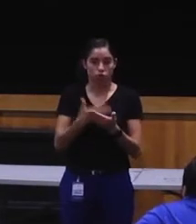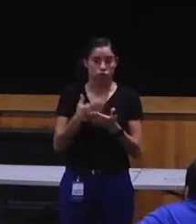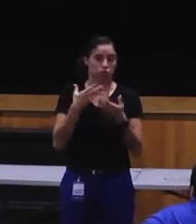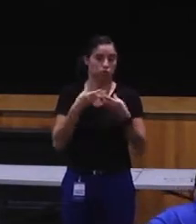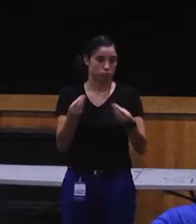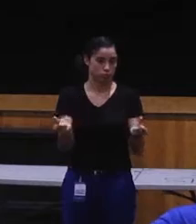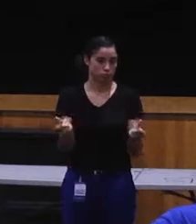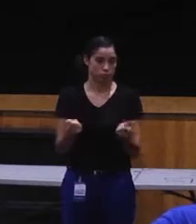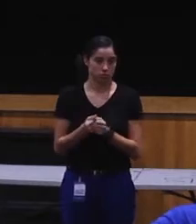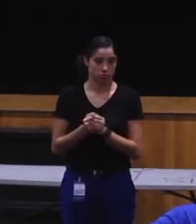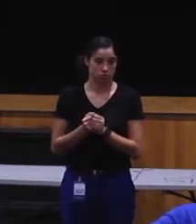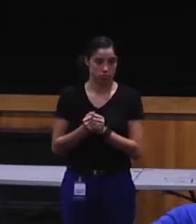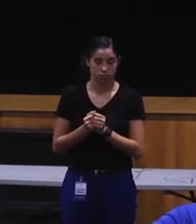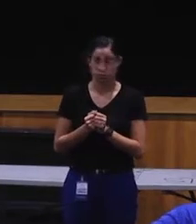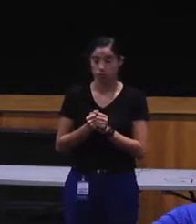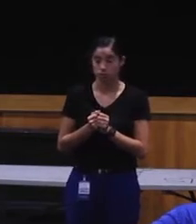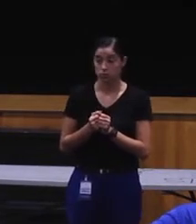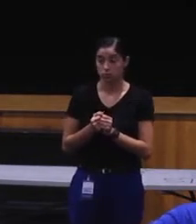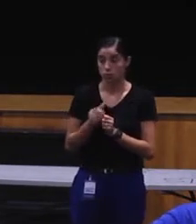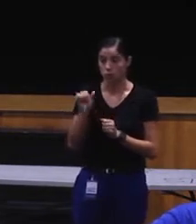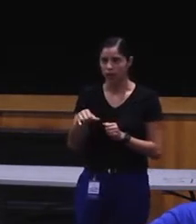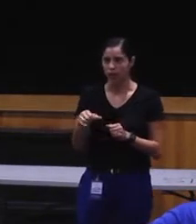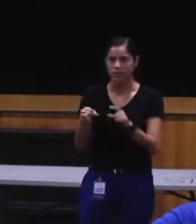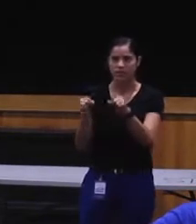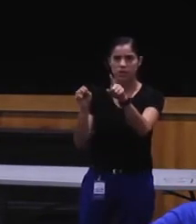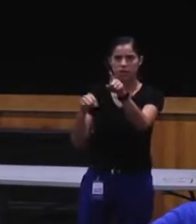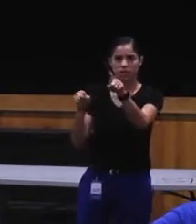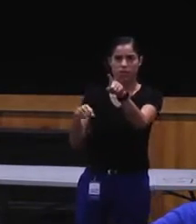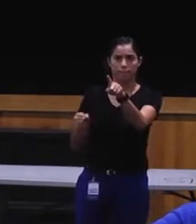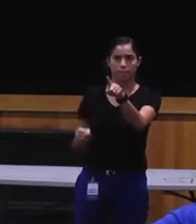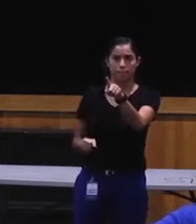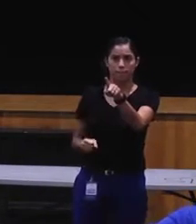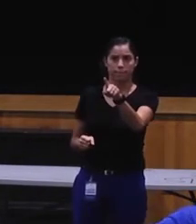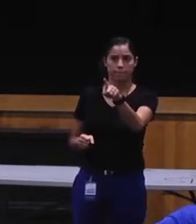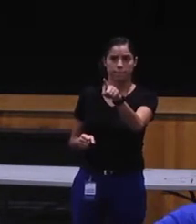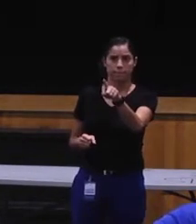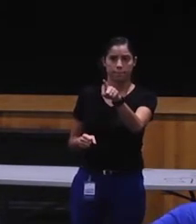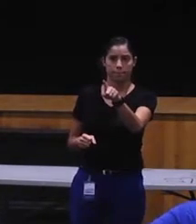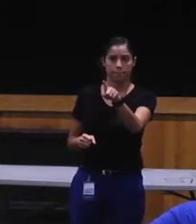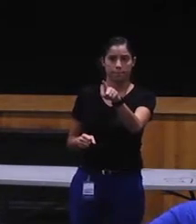live with. So with that, yes, ma'am.